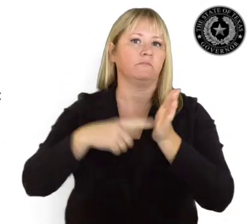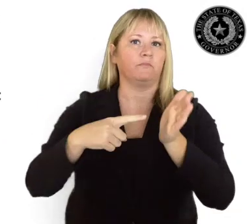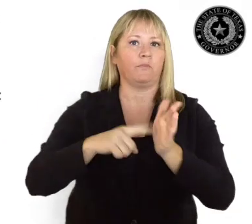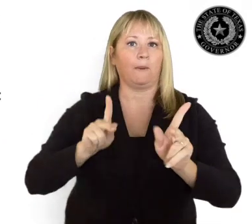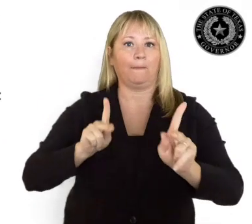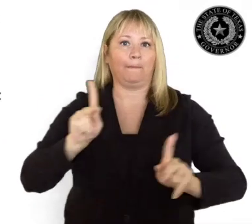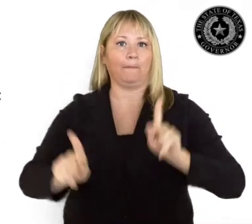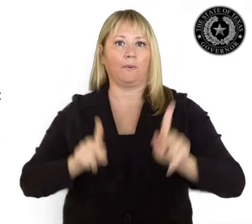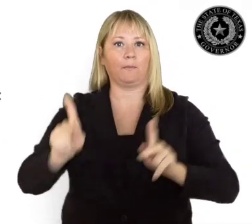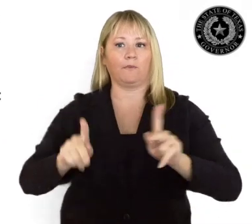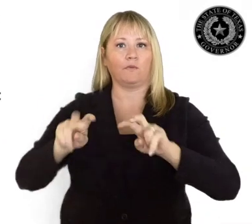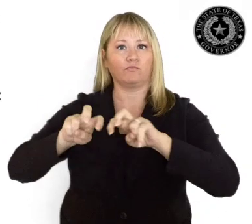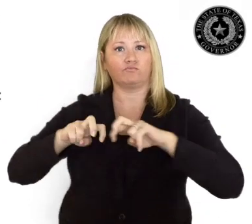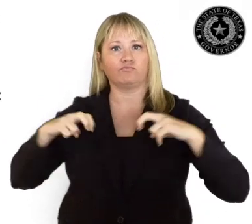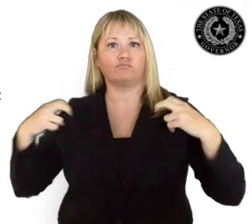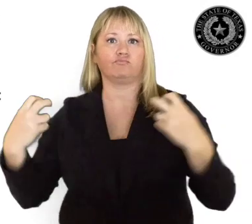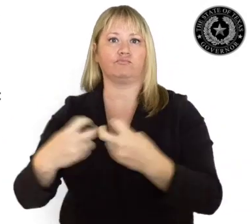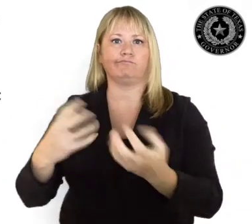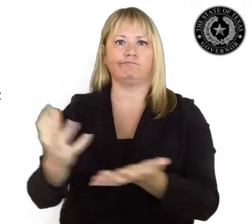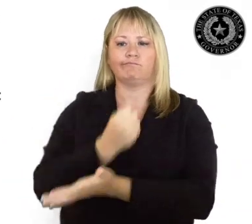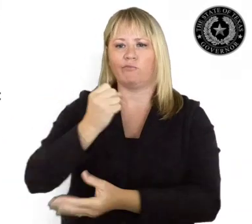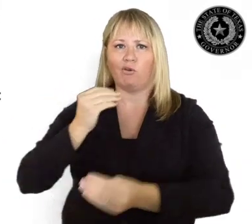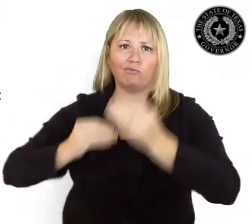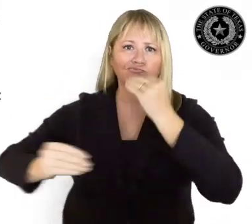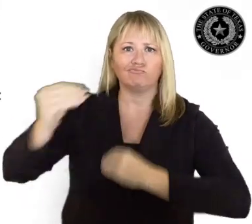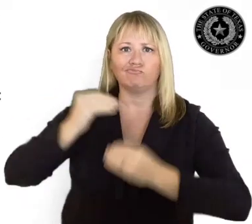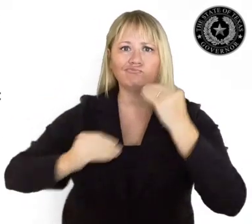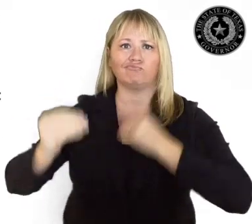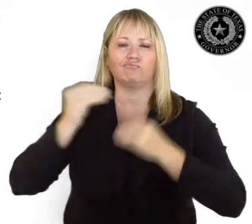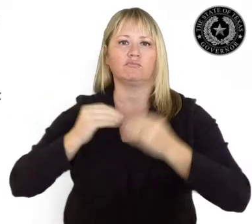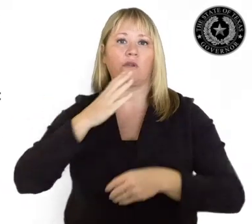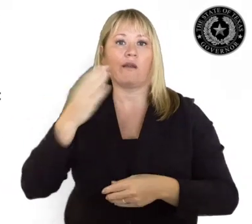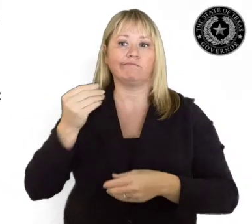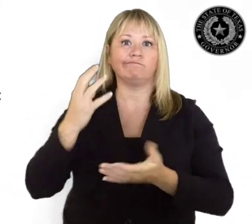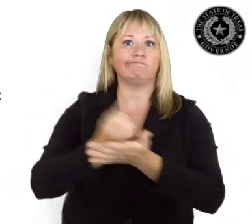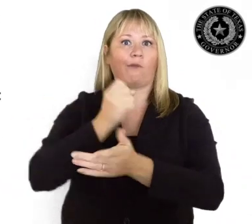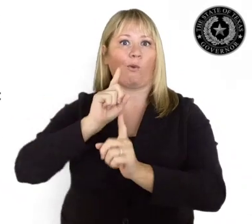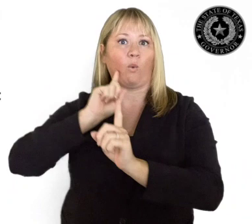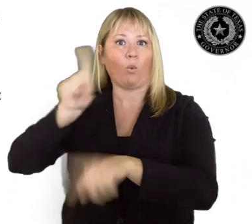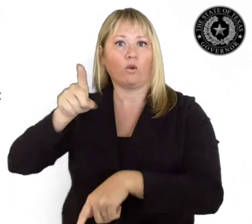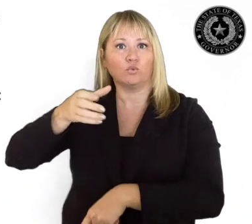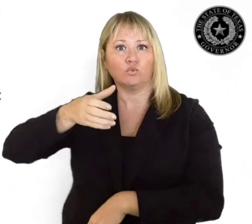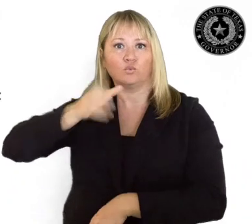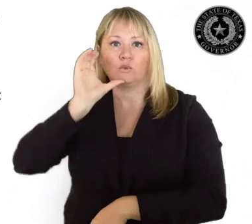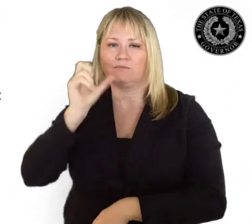eat or drink only while seated may offer dine-in services.